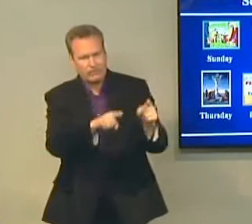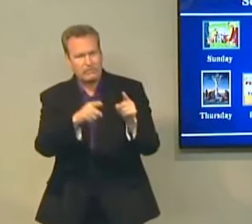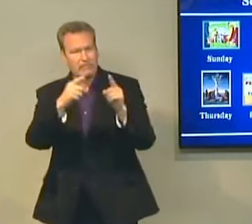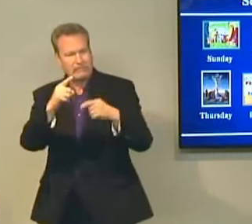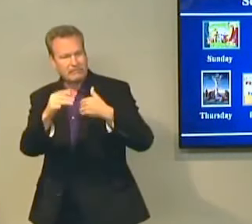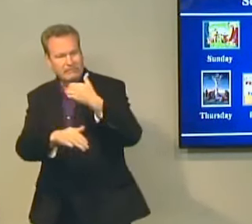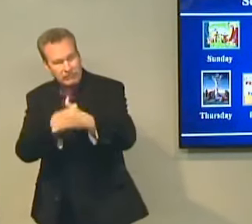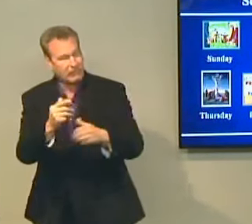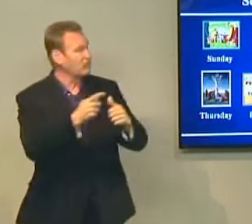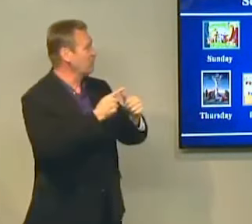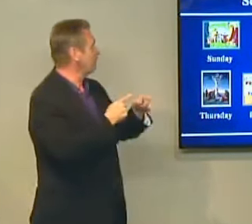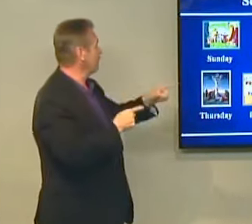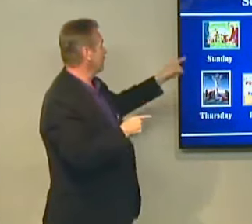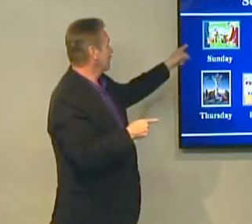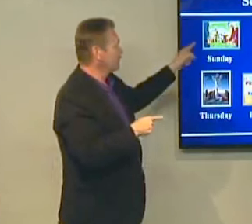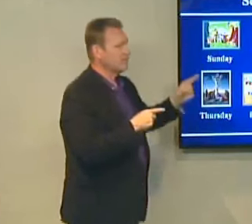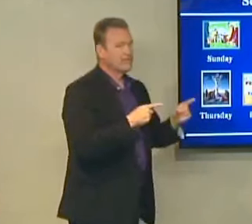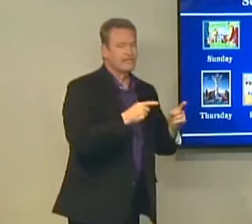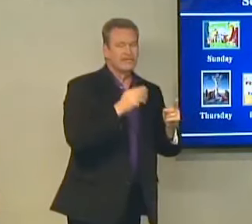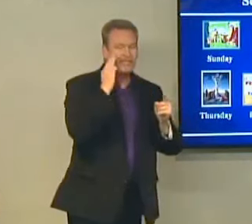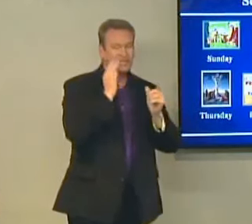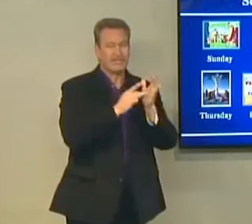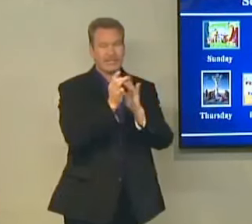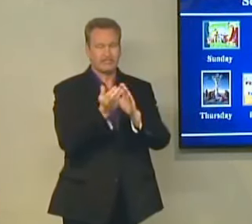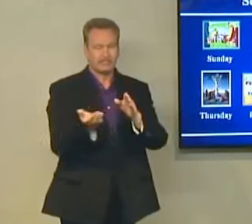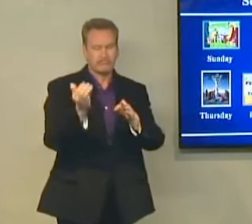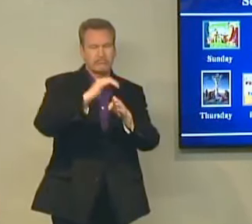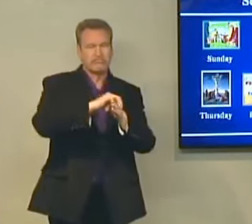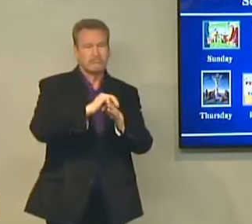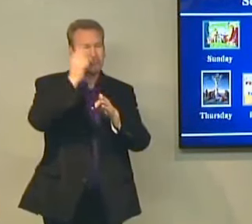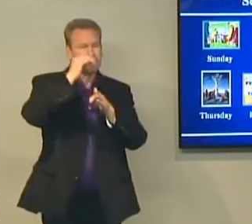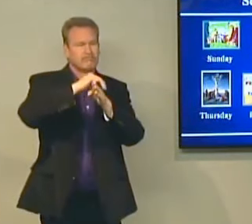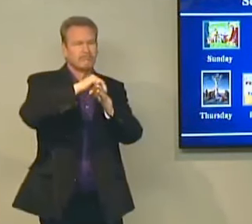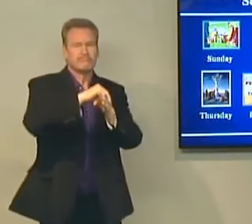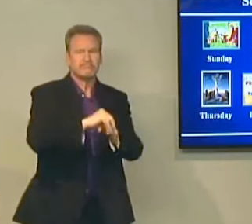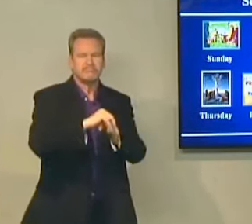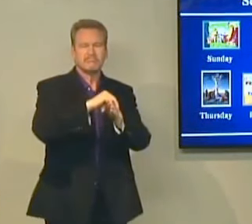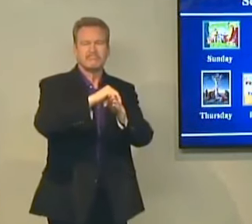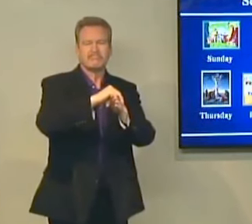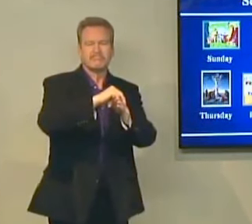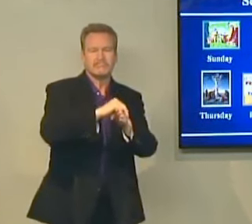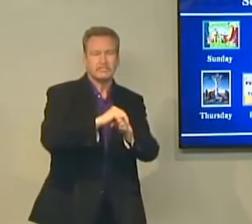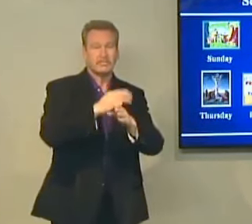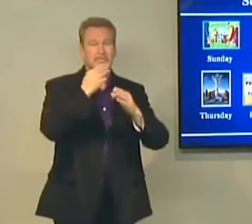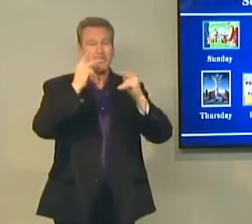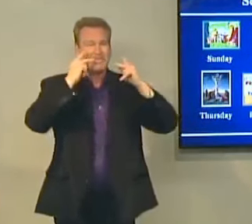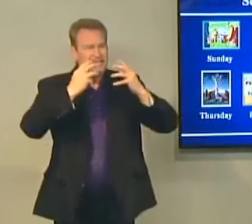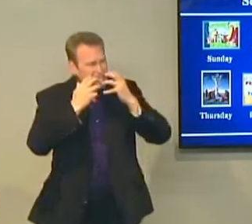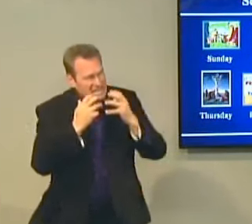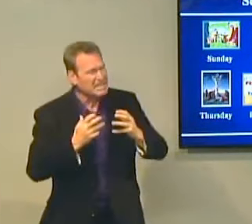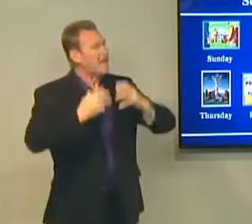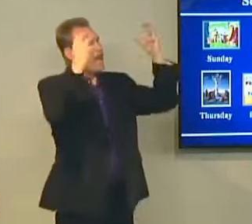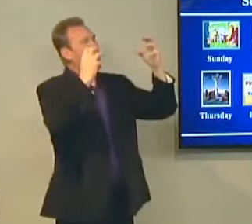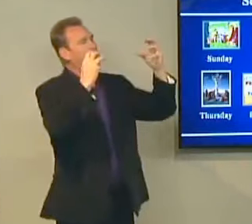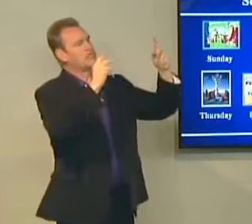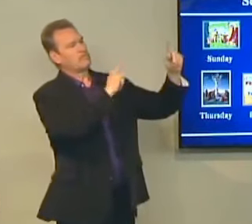Each one of these appearances is very, very critical. The first thing we talked about was how Jesus entered into Jerusalem on a